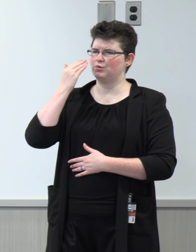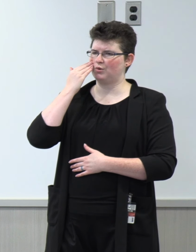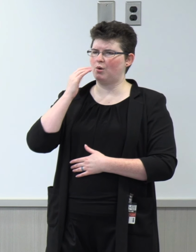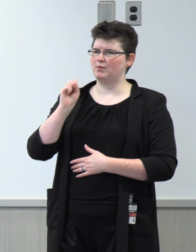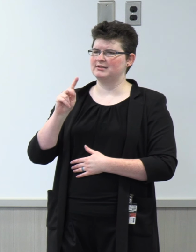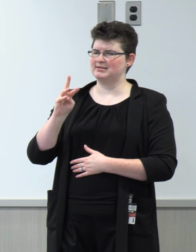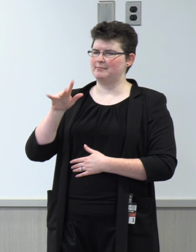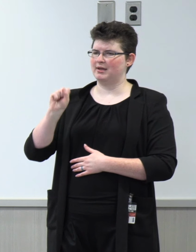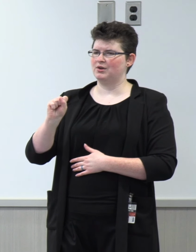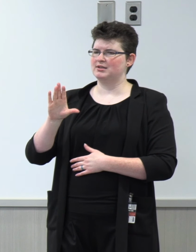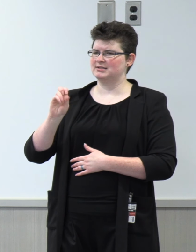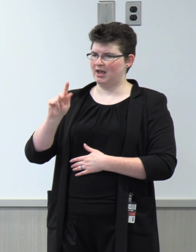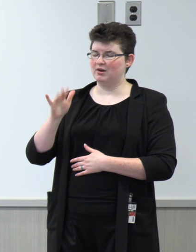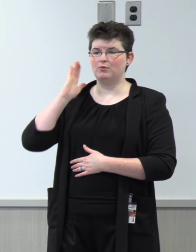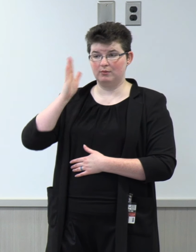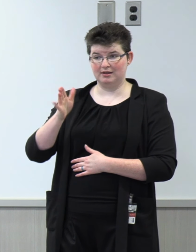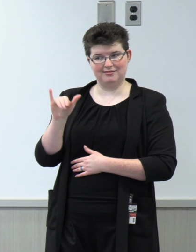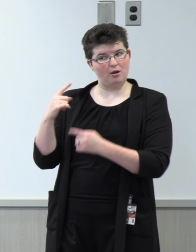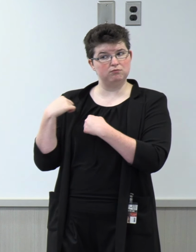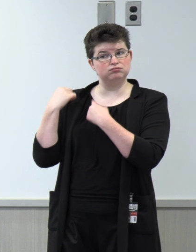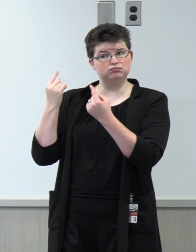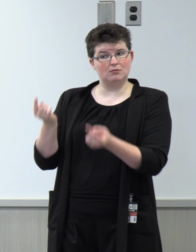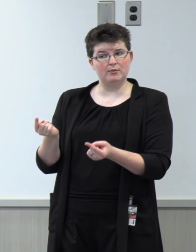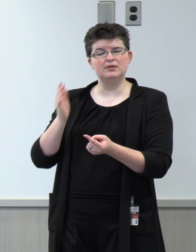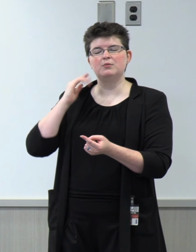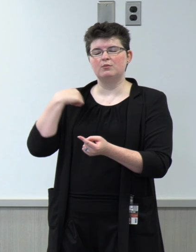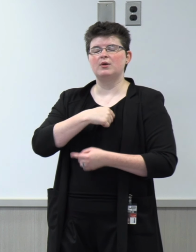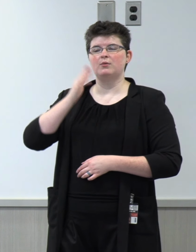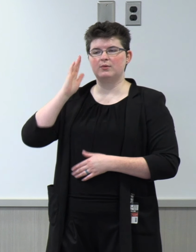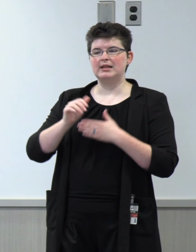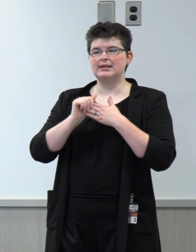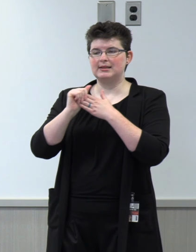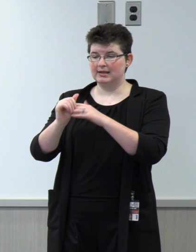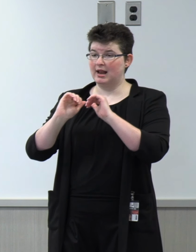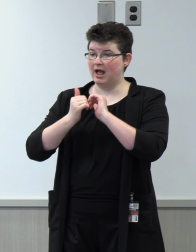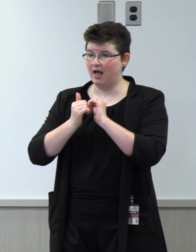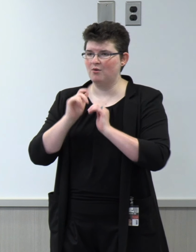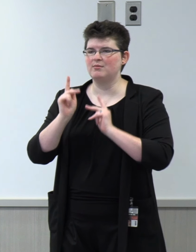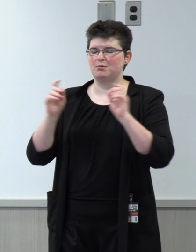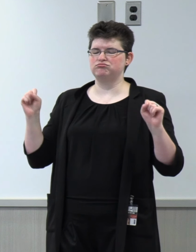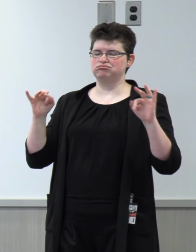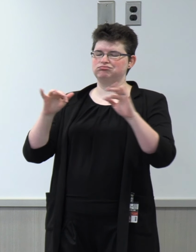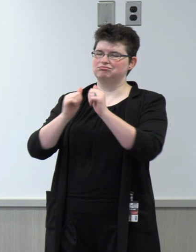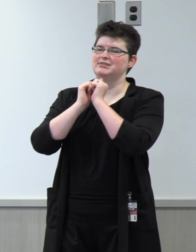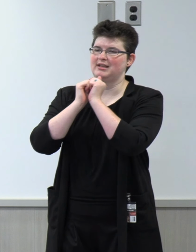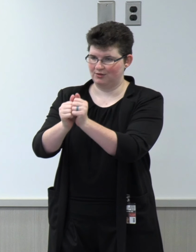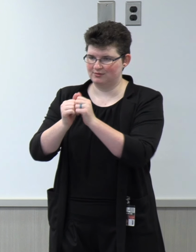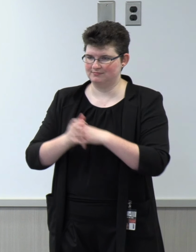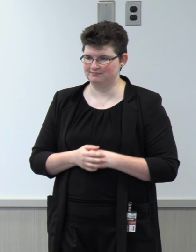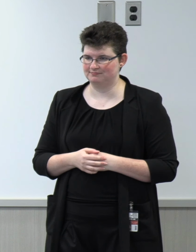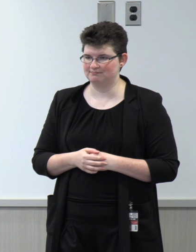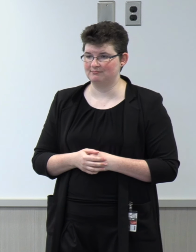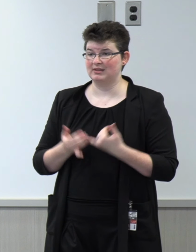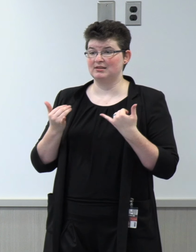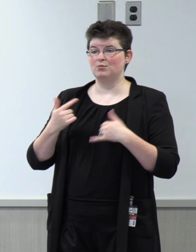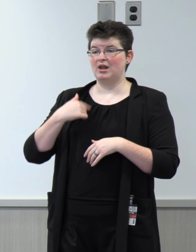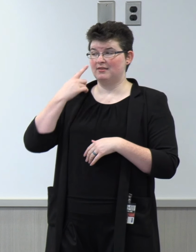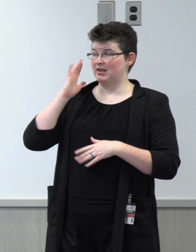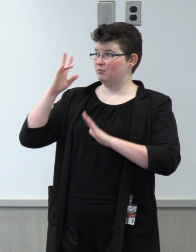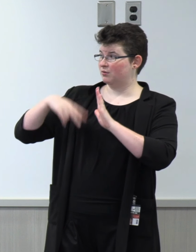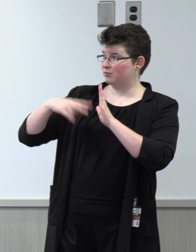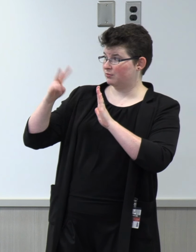Mary's County will, as it always does, lead by bringing people together. At this point, I think I'm going to